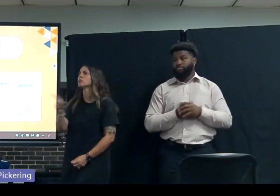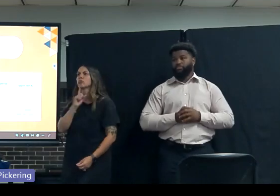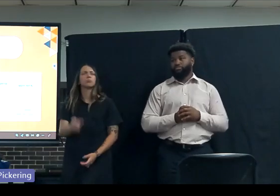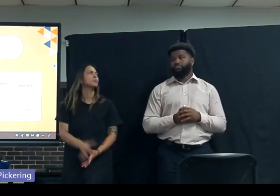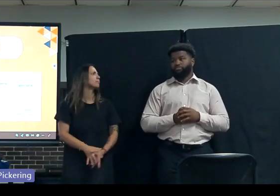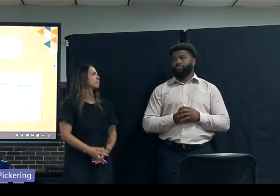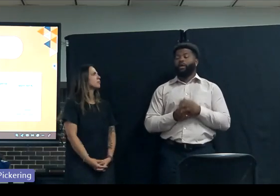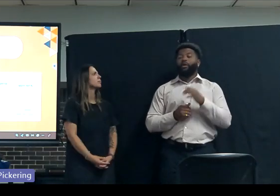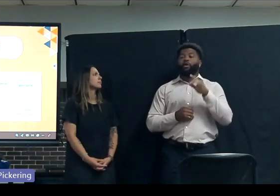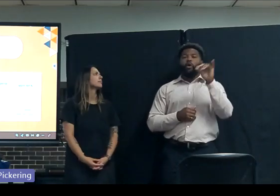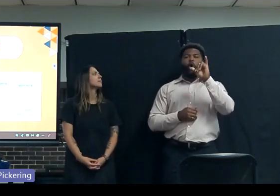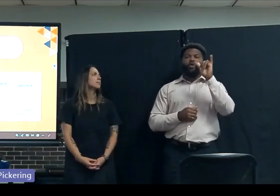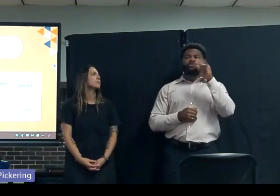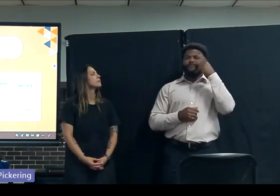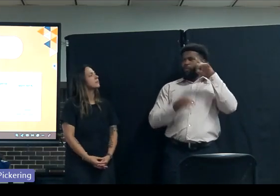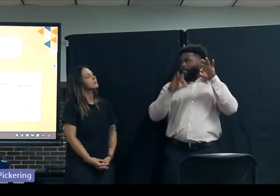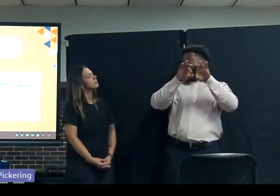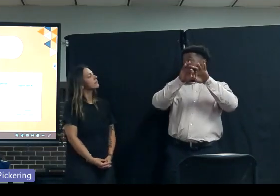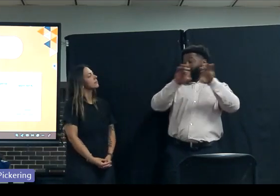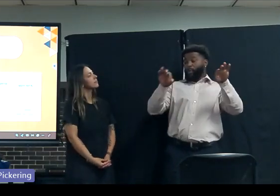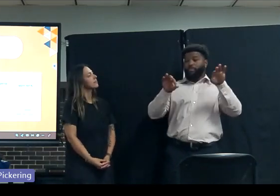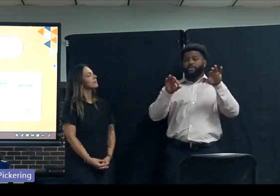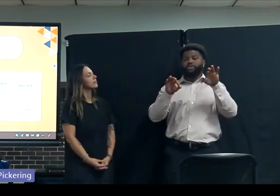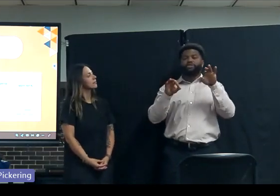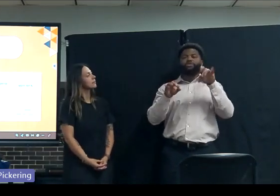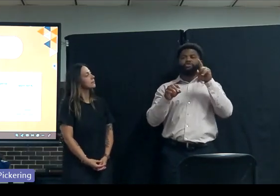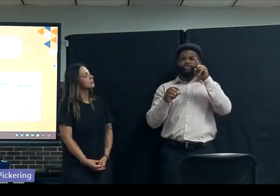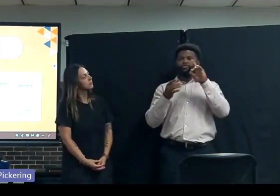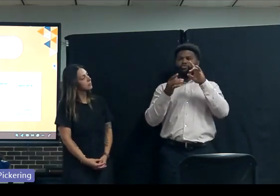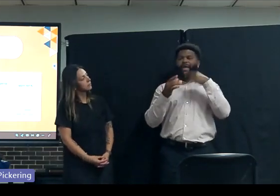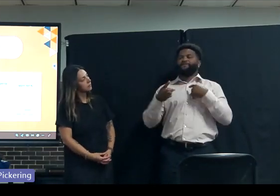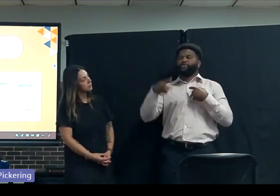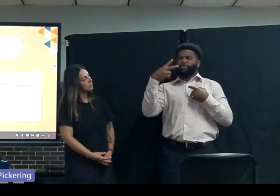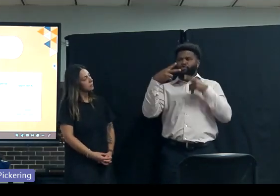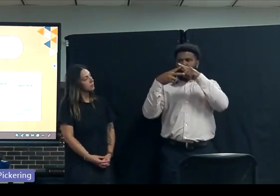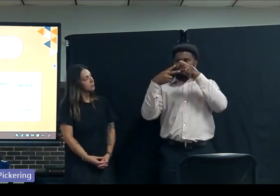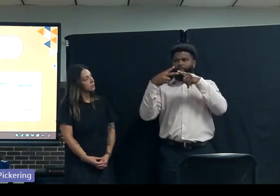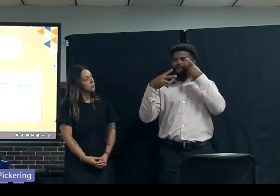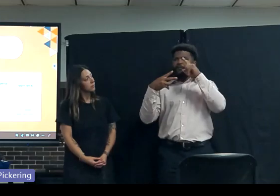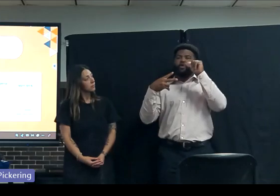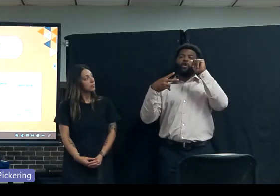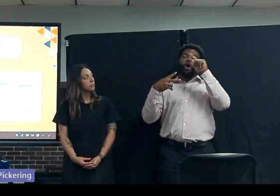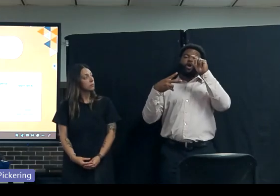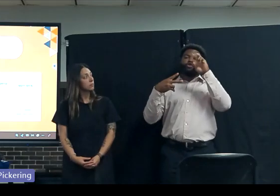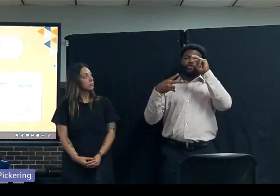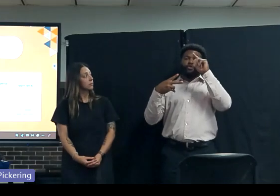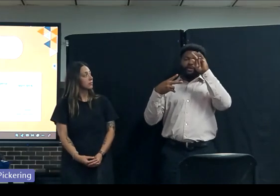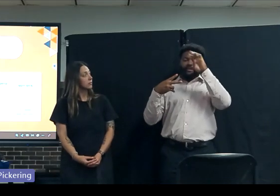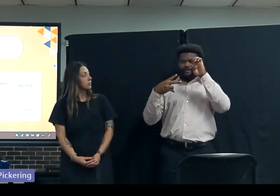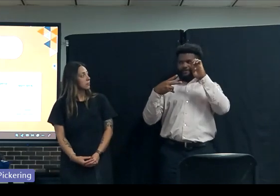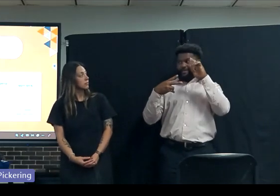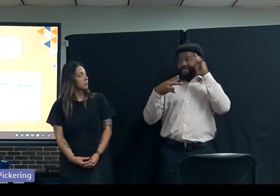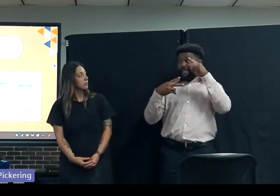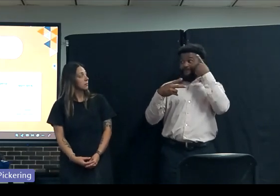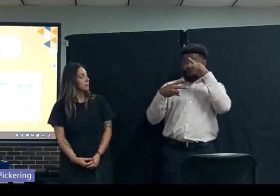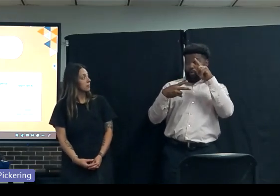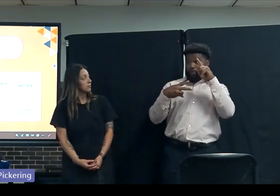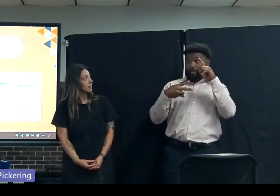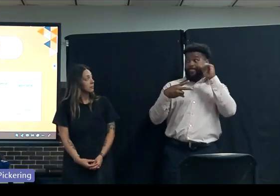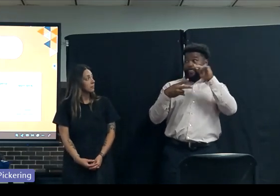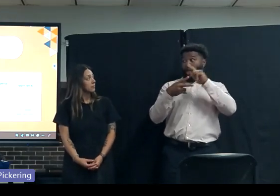Sure. on your diplomas, you have 2 listed as alternative. Is that in reference to the